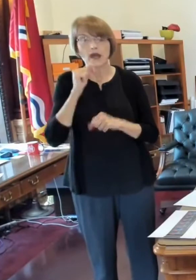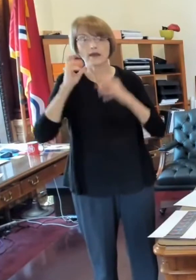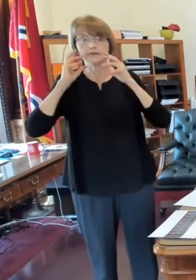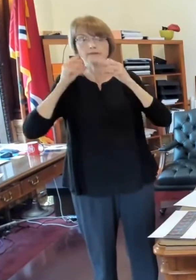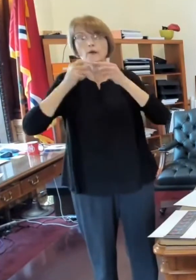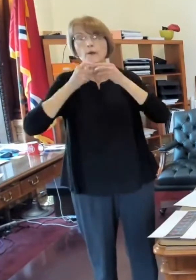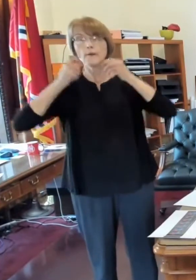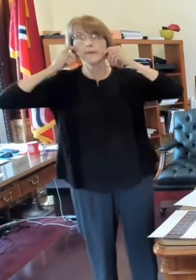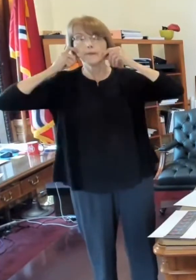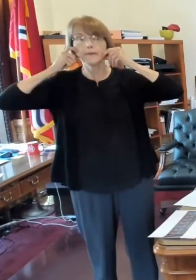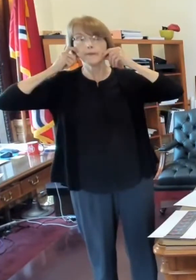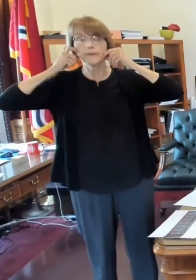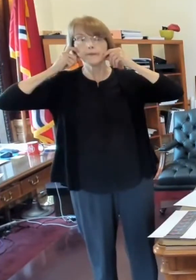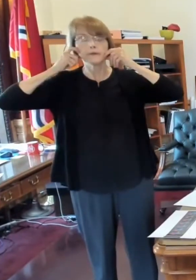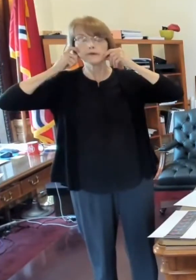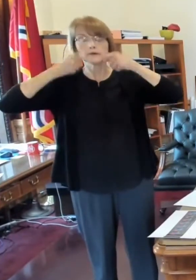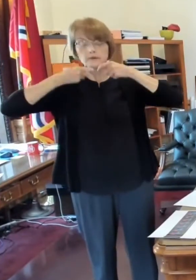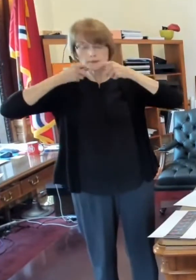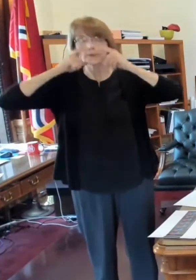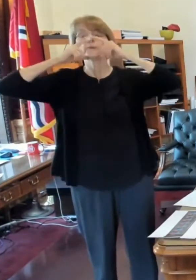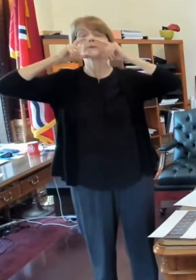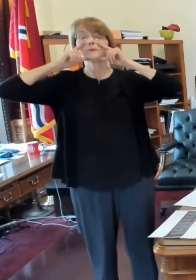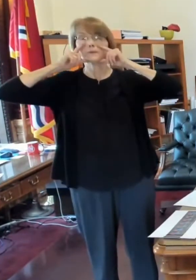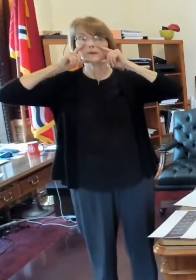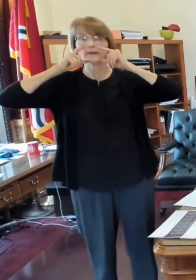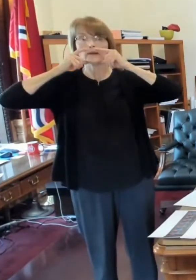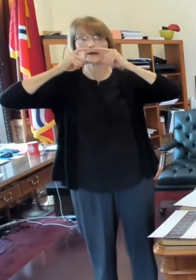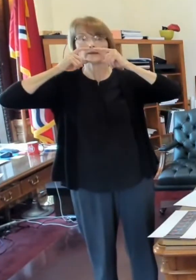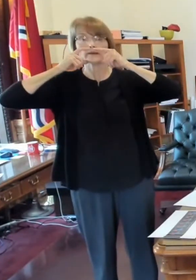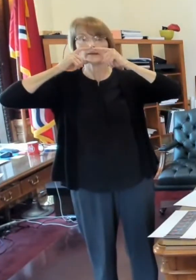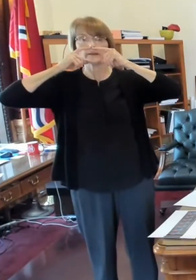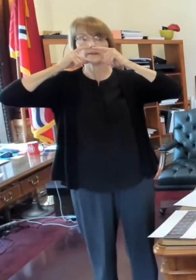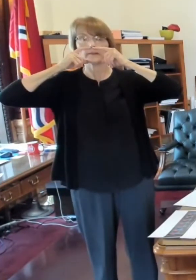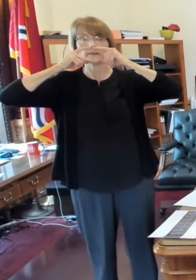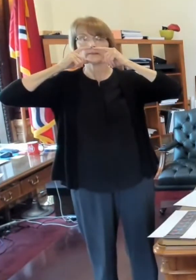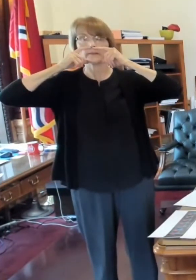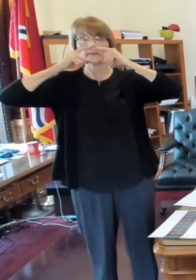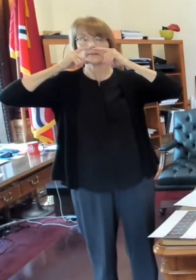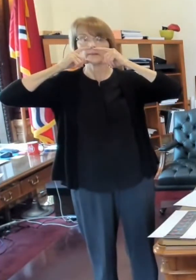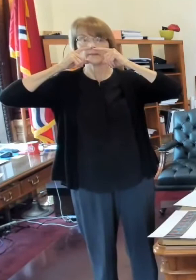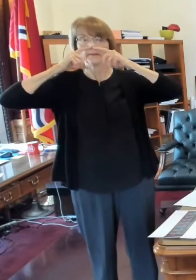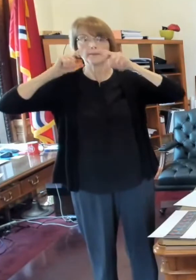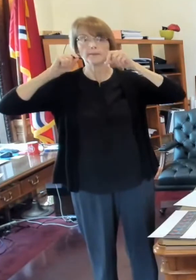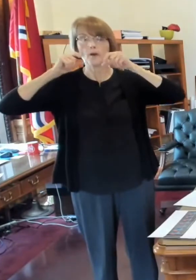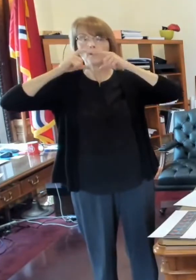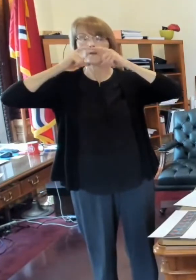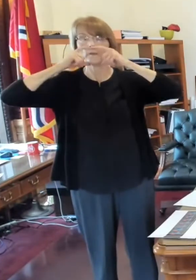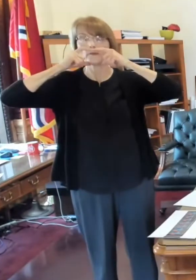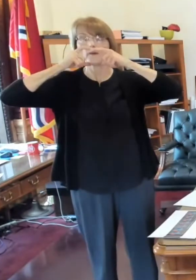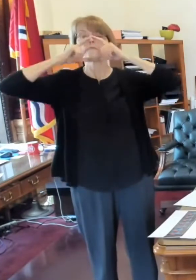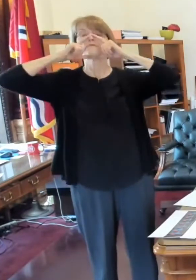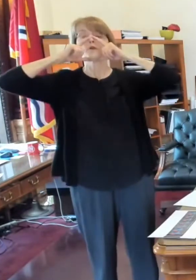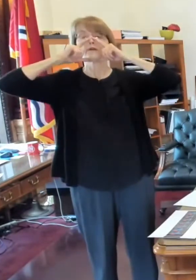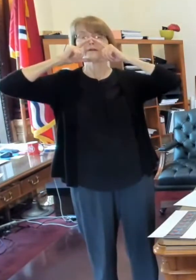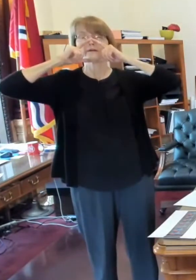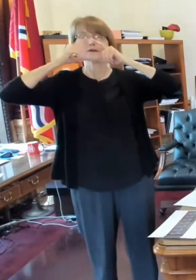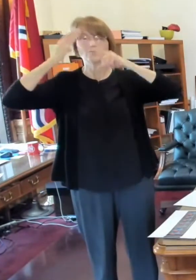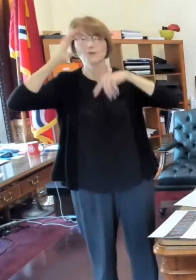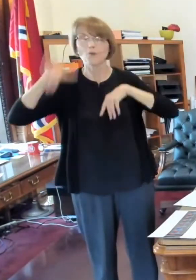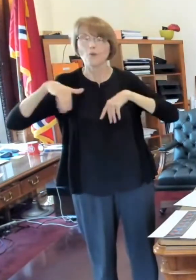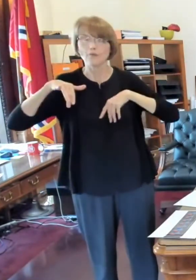We're asking them to wear masks, and not like this with your nose still out. You know, so you guys know how to do